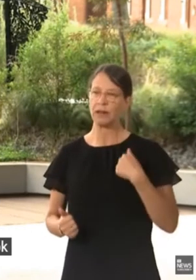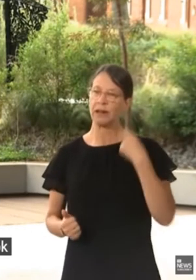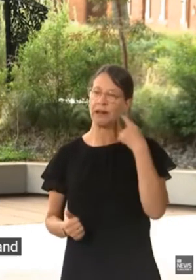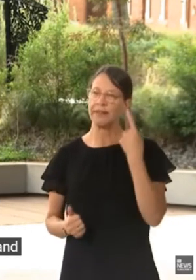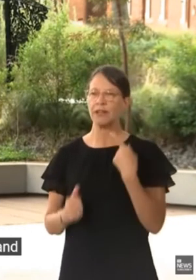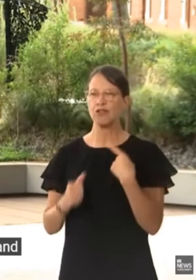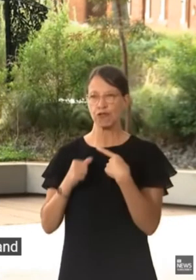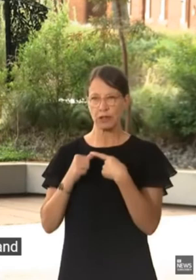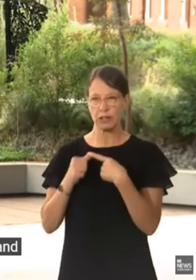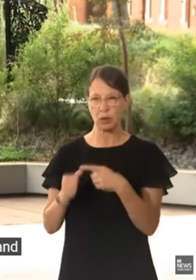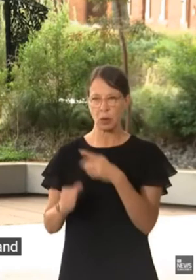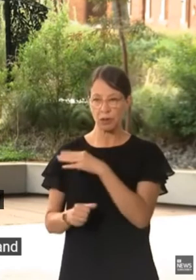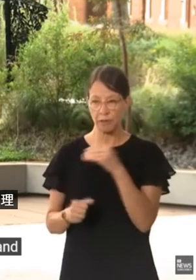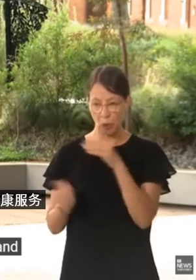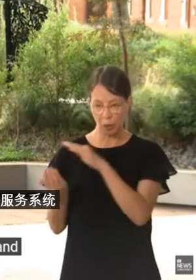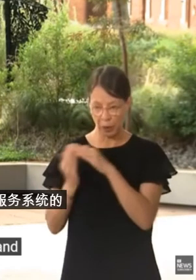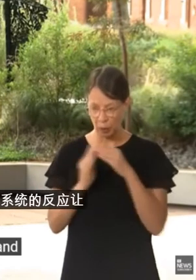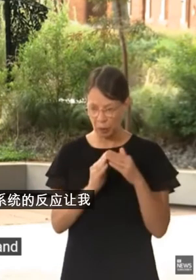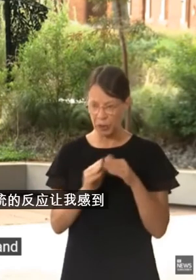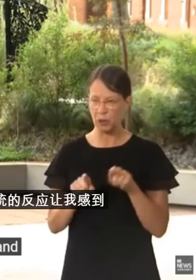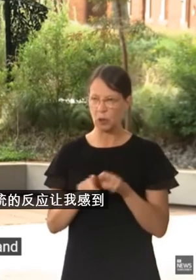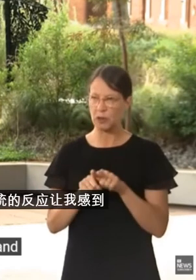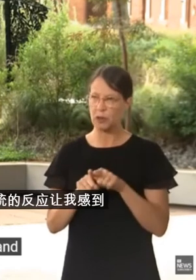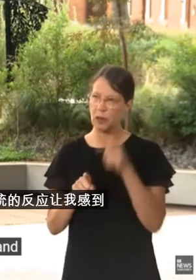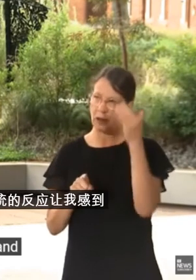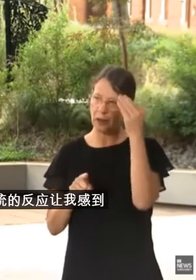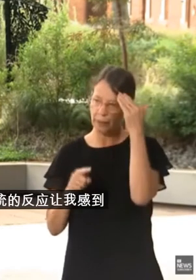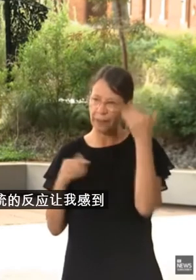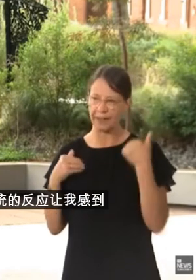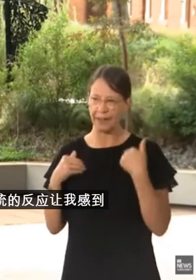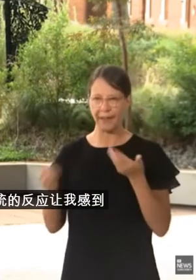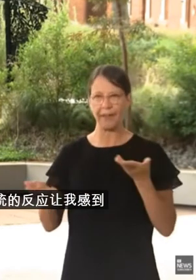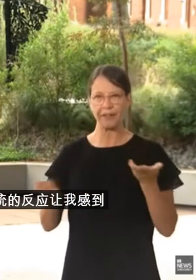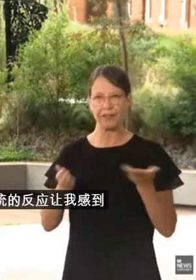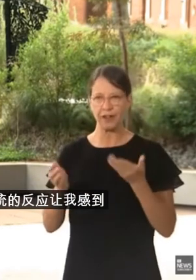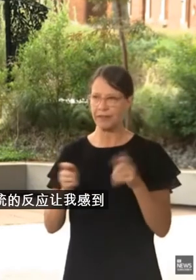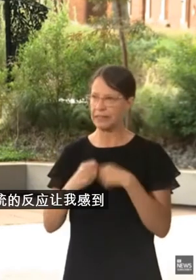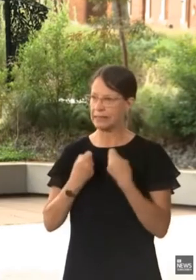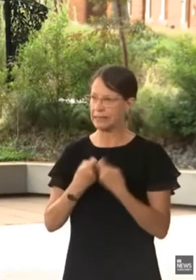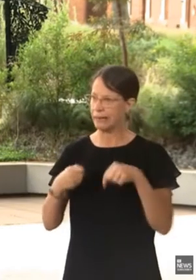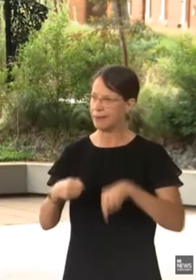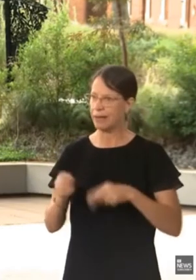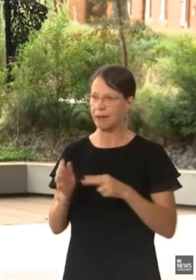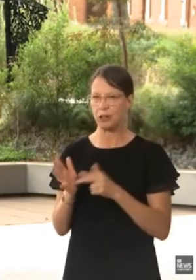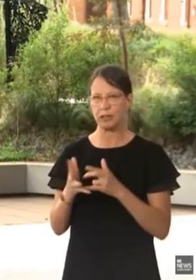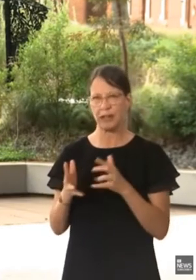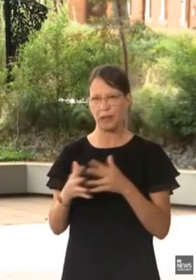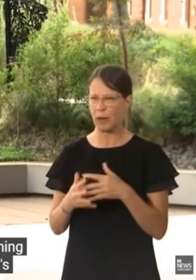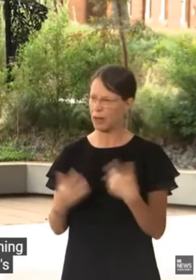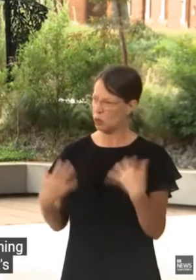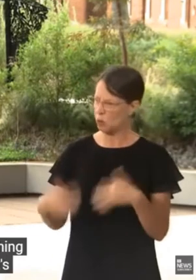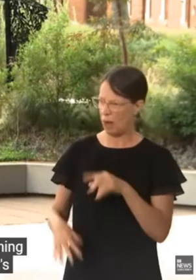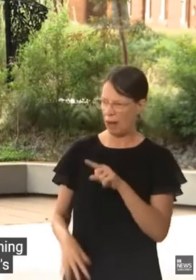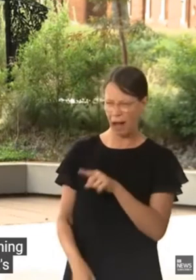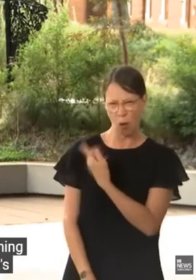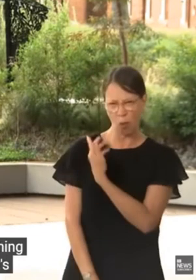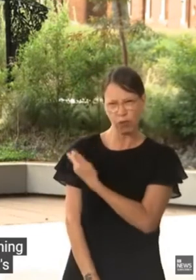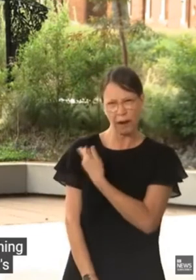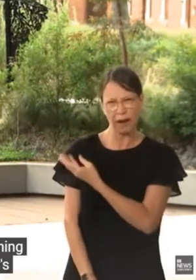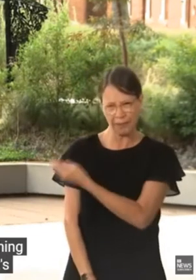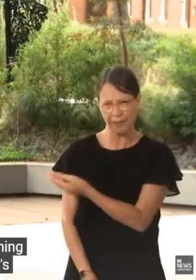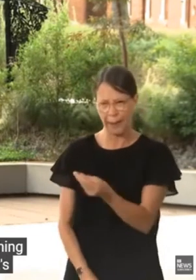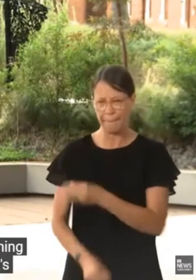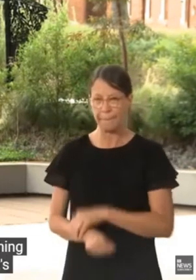health service system in New South Wales is something that I'm proud of. Certainly it's been challenging. It's